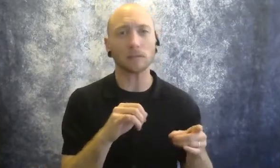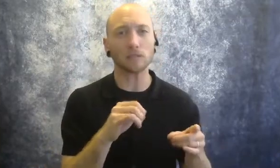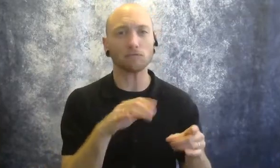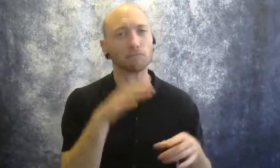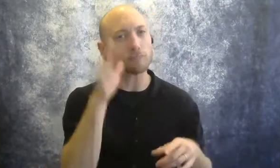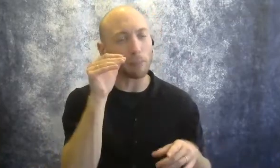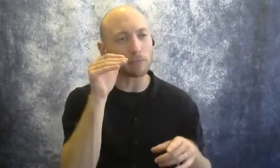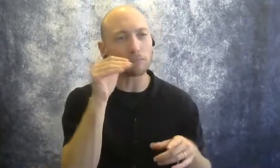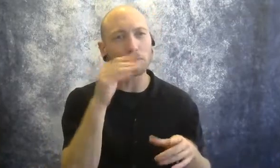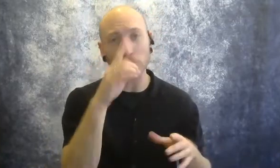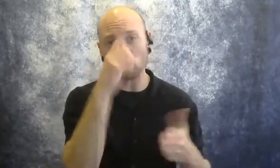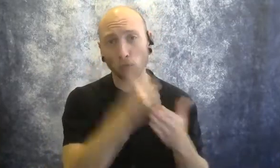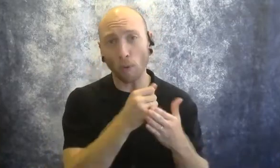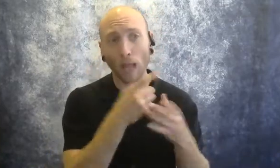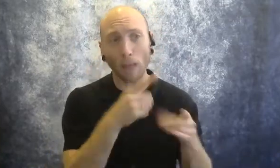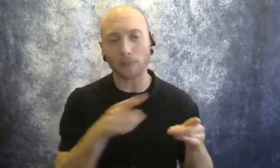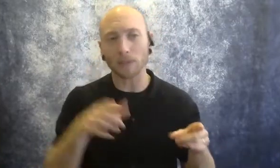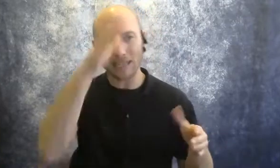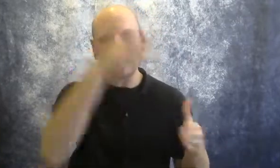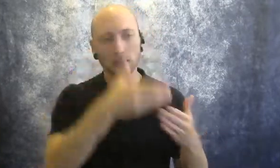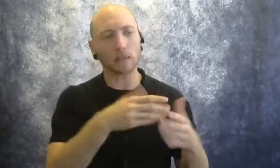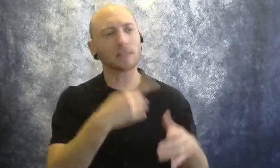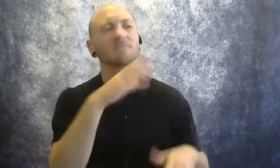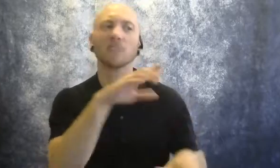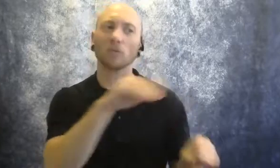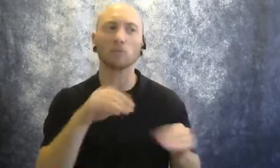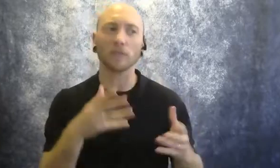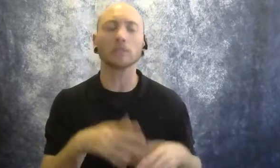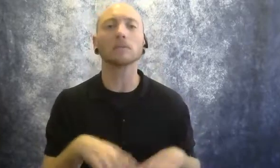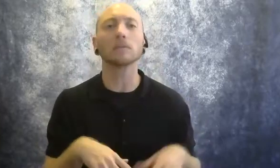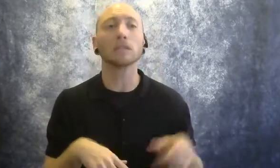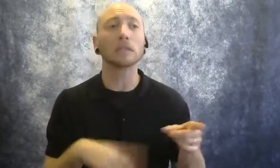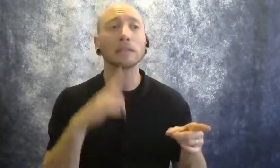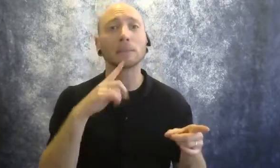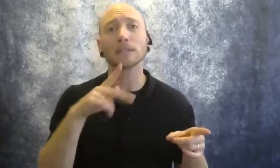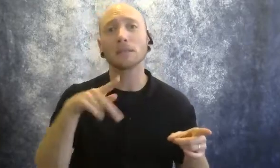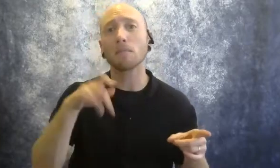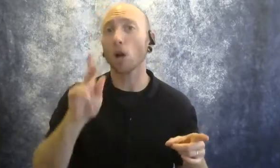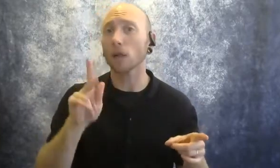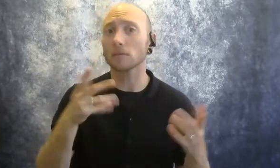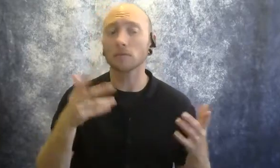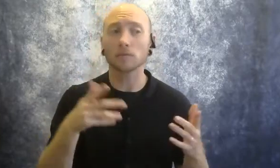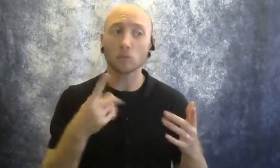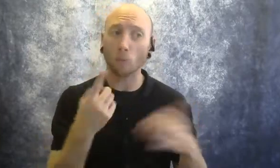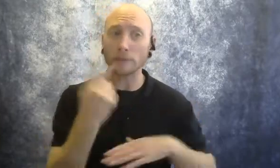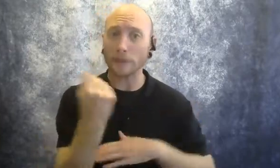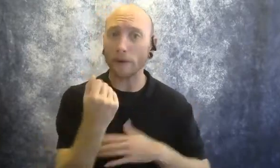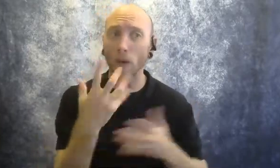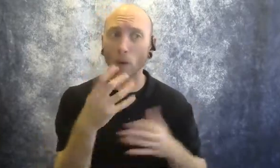after a mild stroke, his son insisted he move in with him. Abe missed going to the park near his old apartment, and one